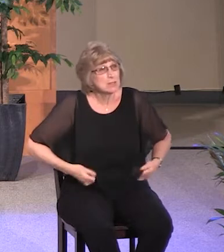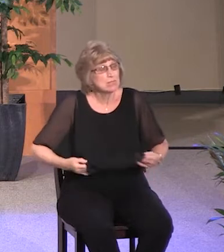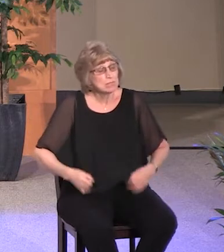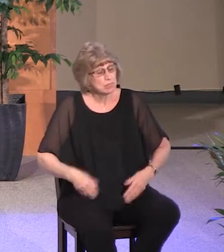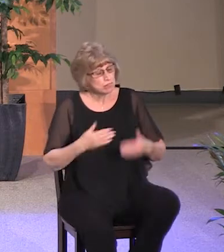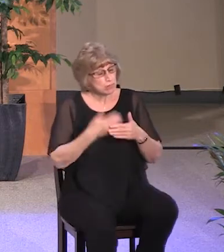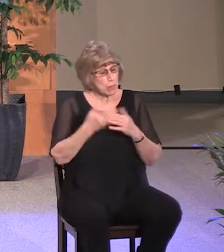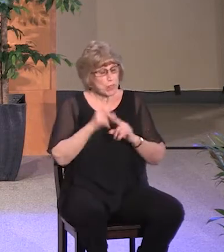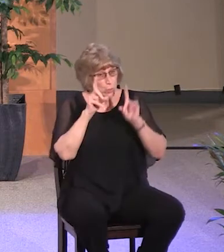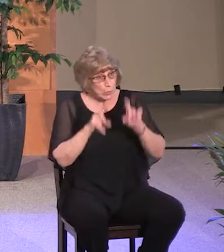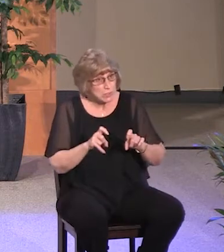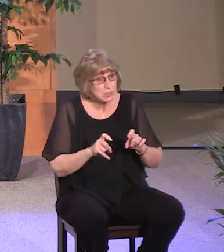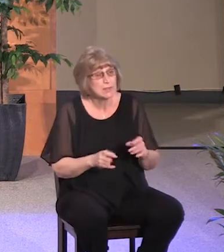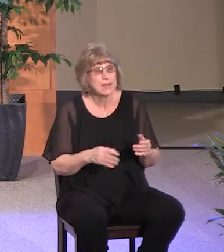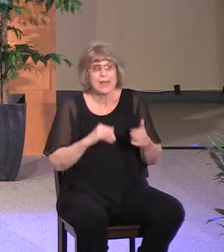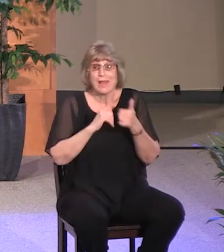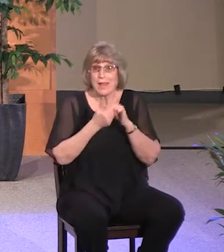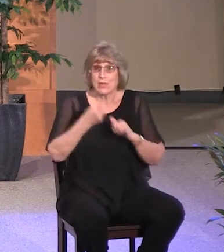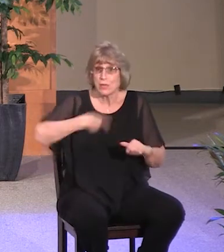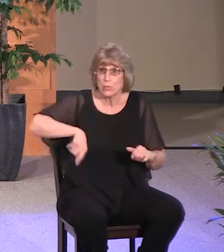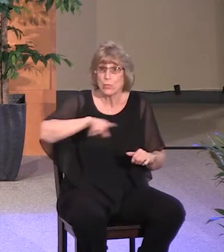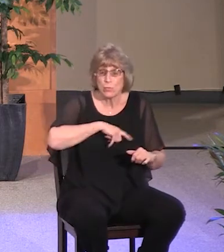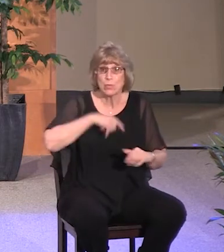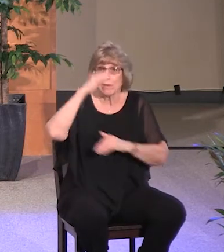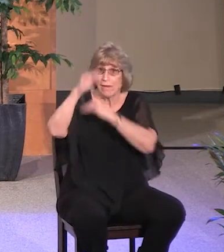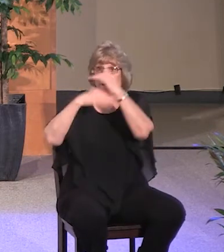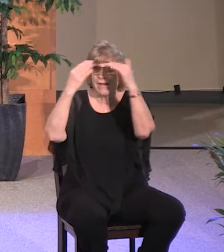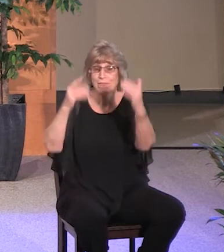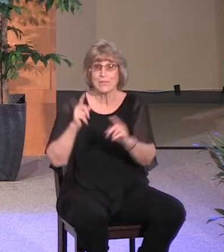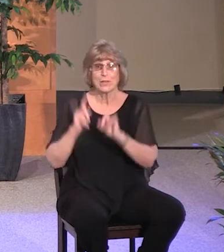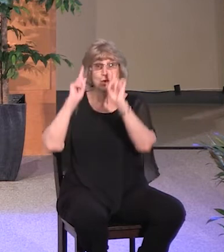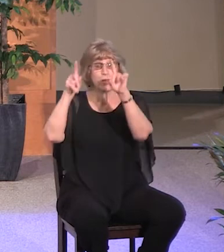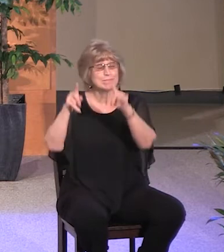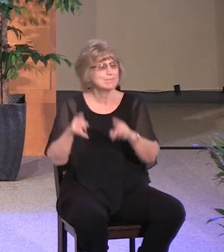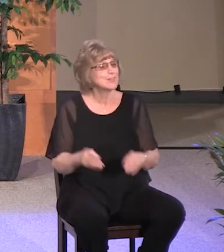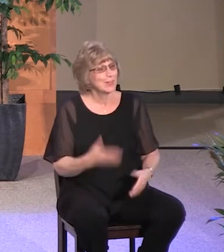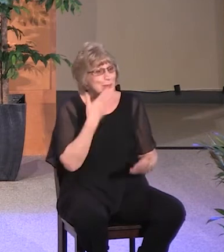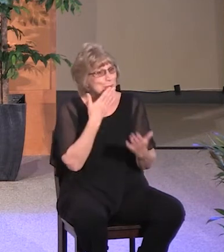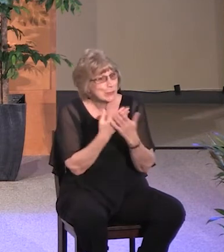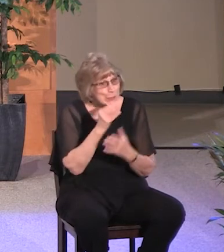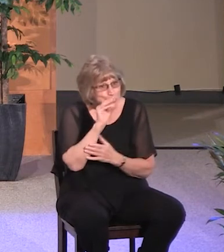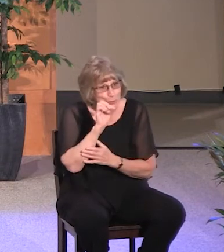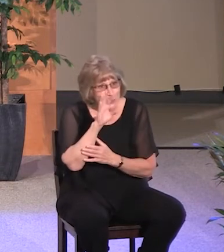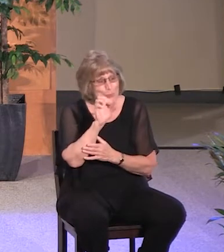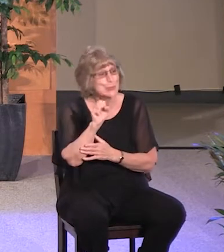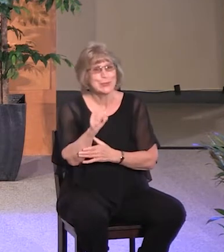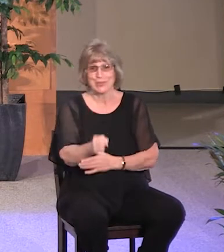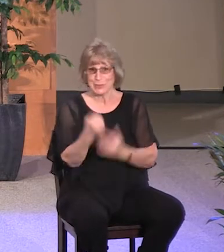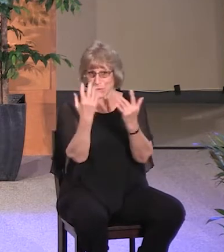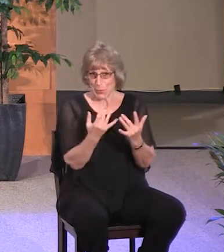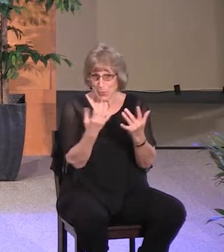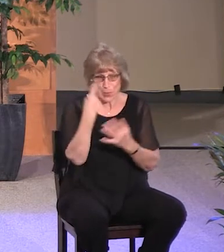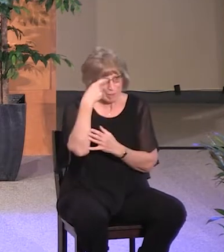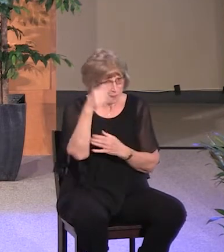how do we get to heaven? Well, the good news is you don't have to wait till you're dead. Woohoo. Equally